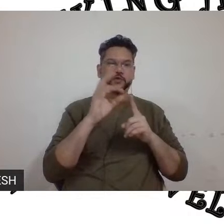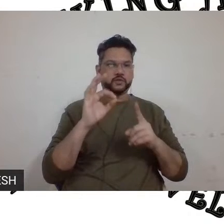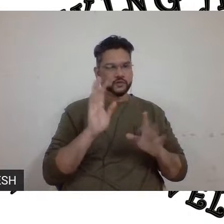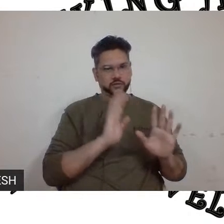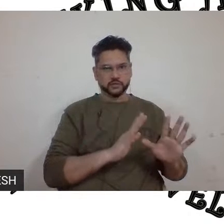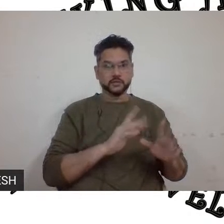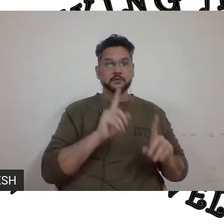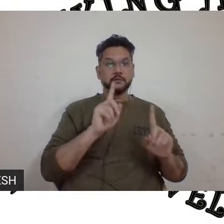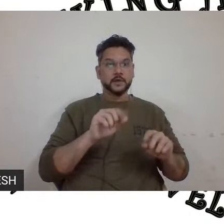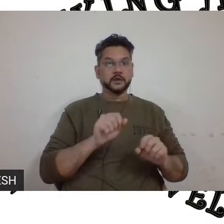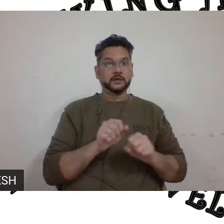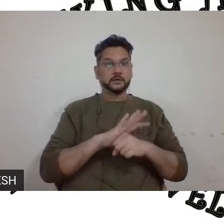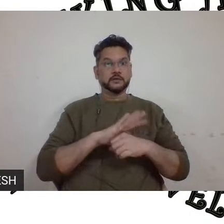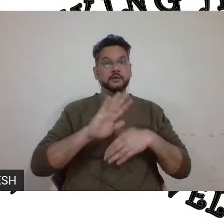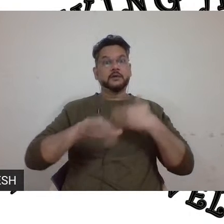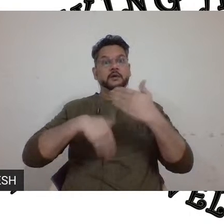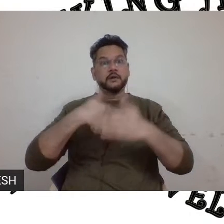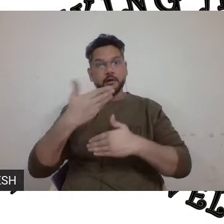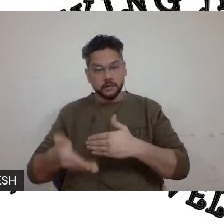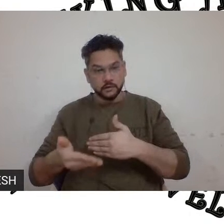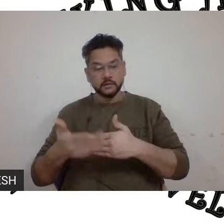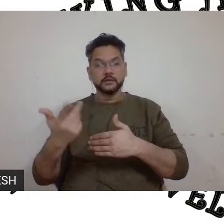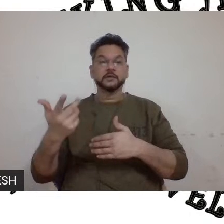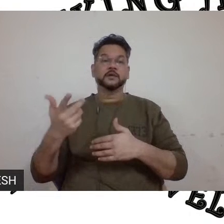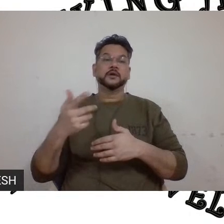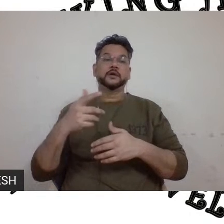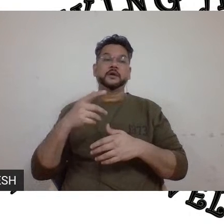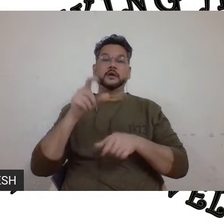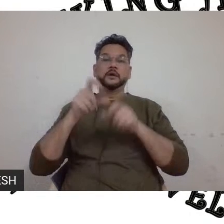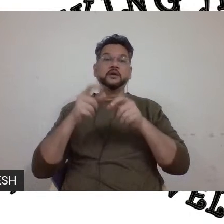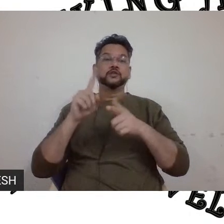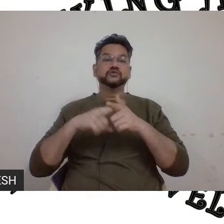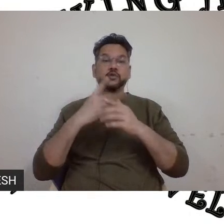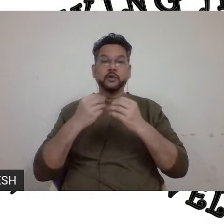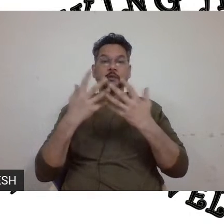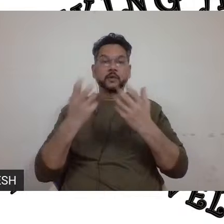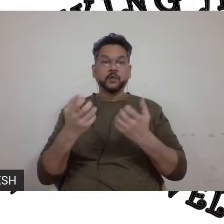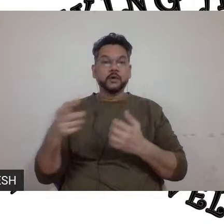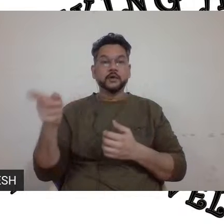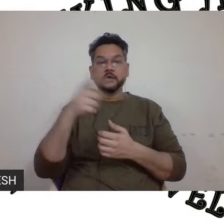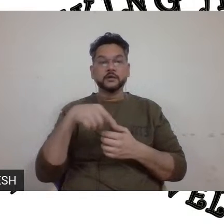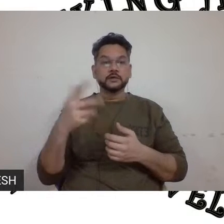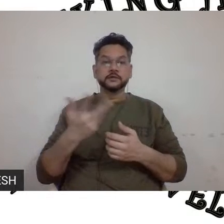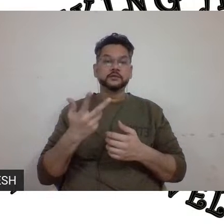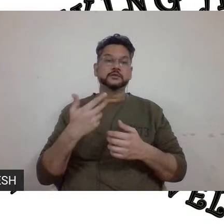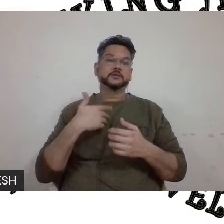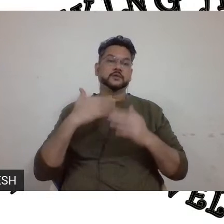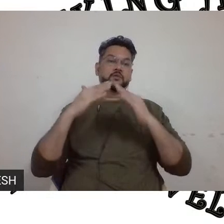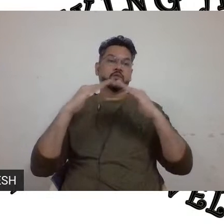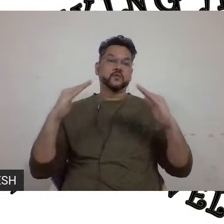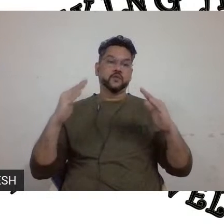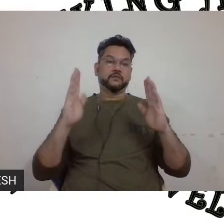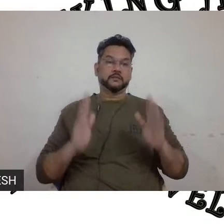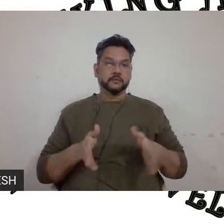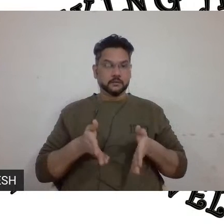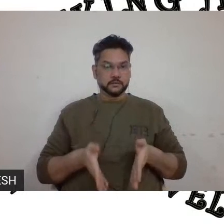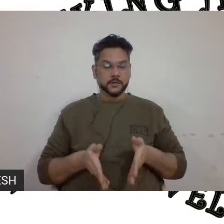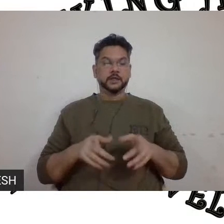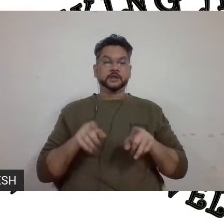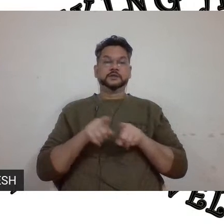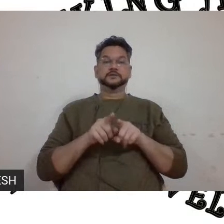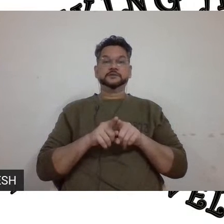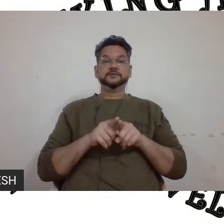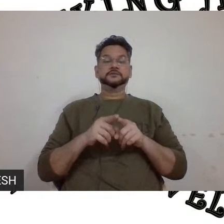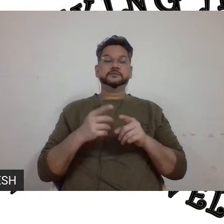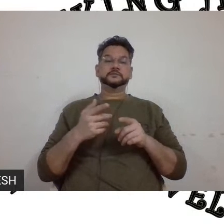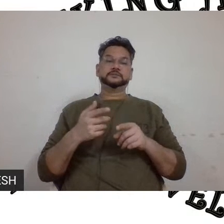that the demand from home for getting things to their home has moved, so you see a lot of